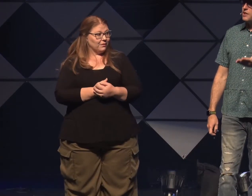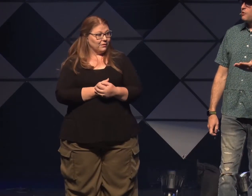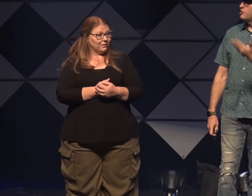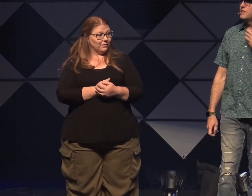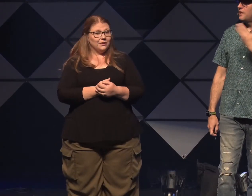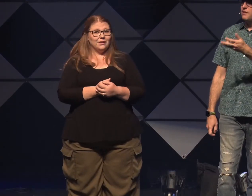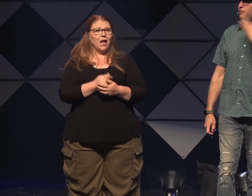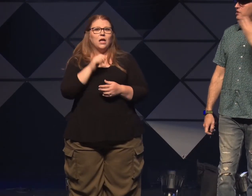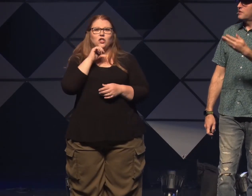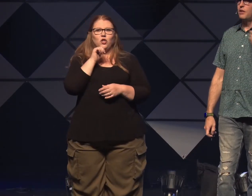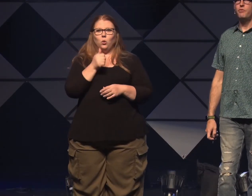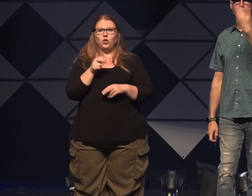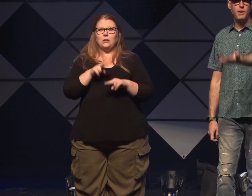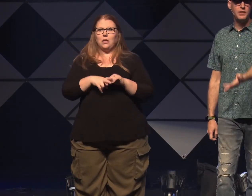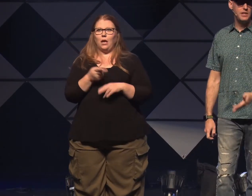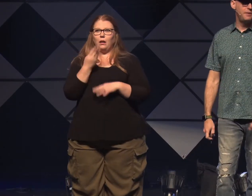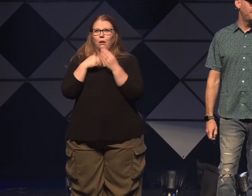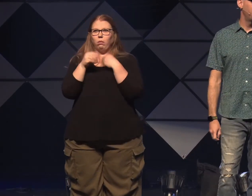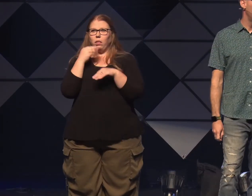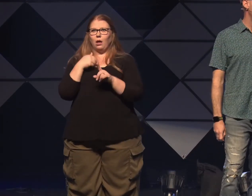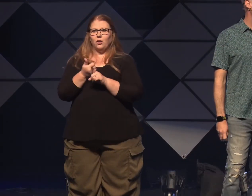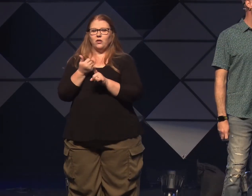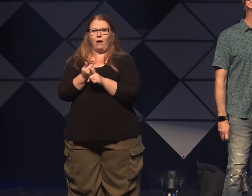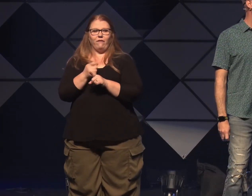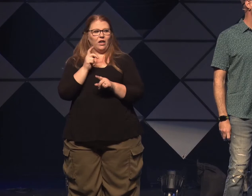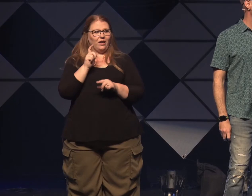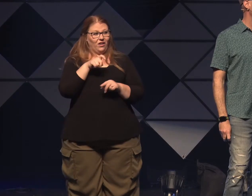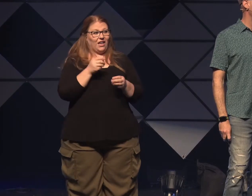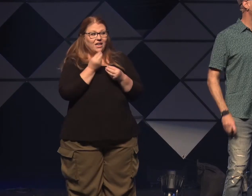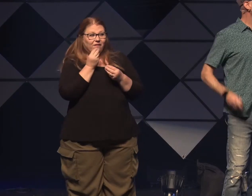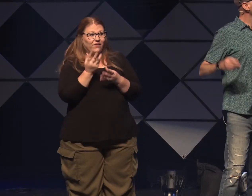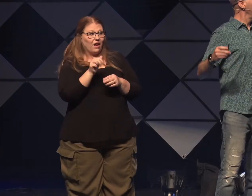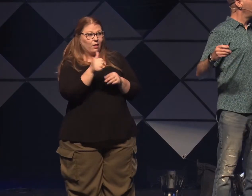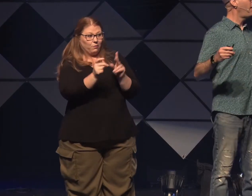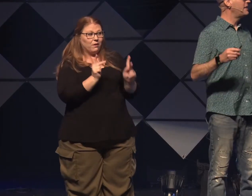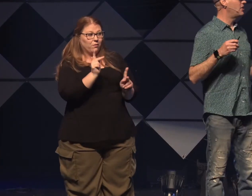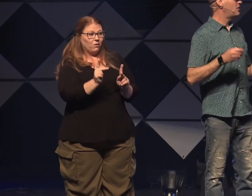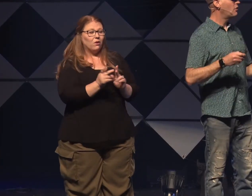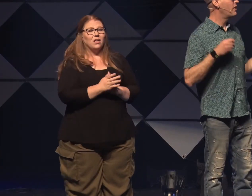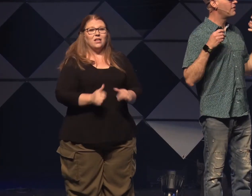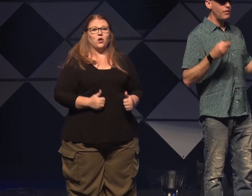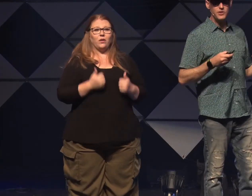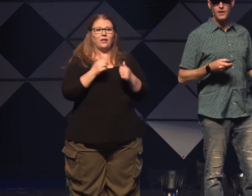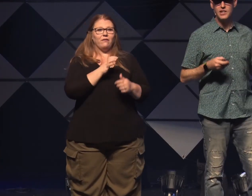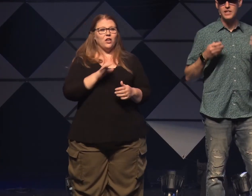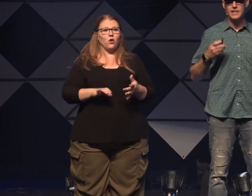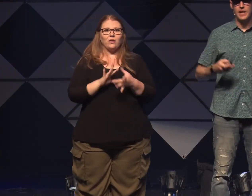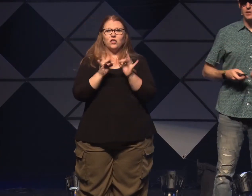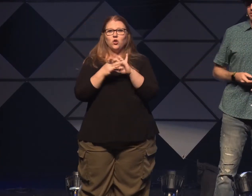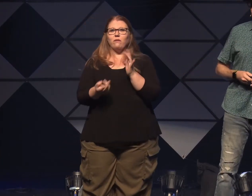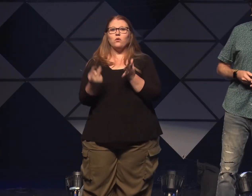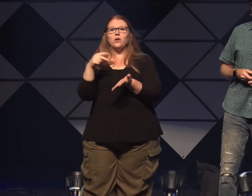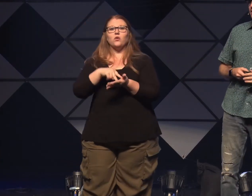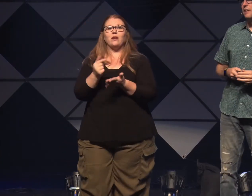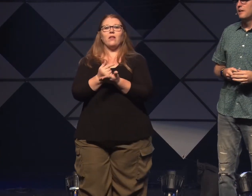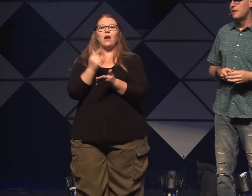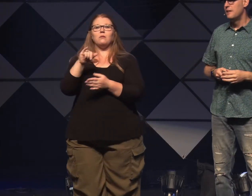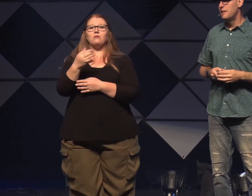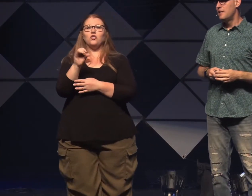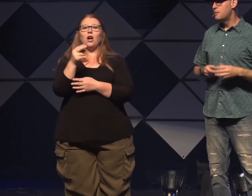my sheep. Don't just sit and feed yourself. Feed my sheep. And so the living Christ, the story of the resurrection of the Gospel of